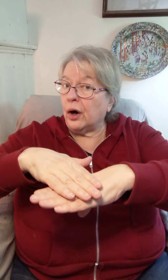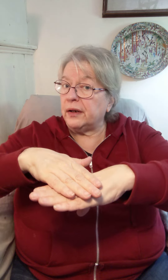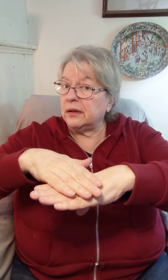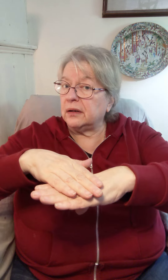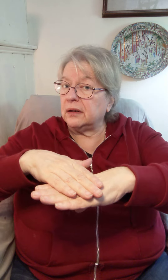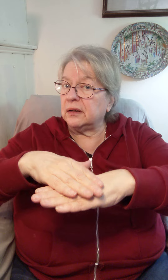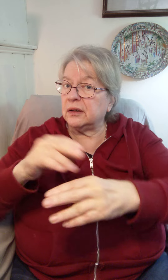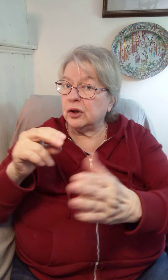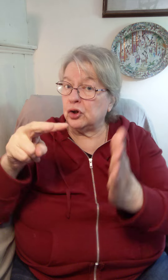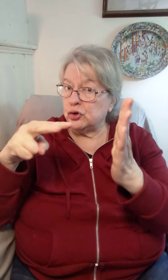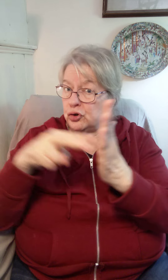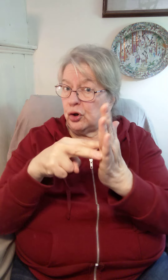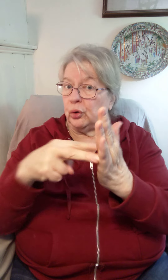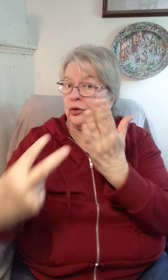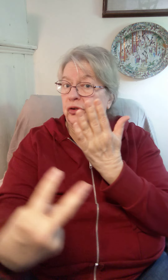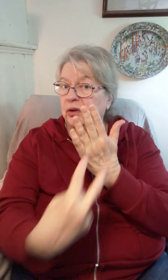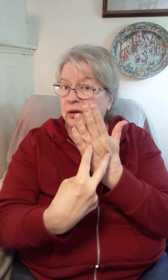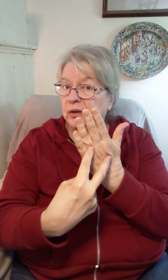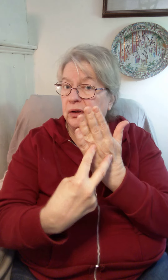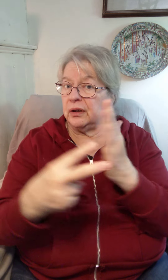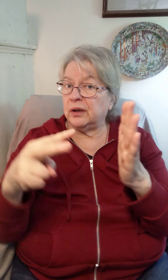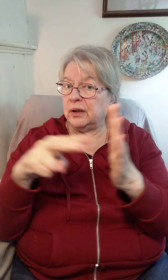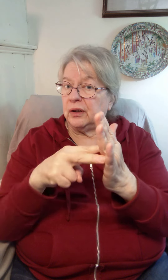on toast.